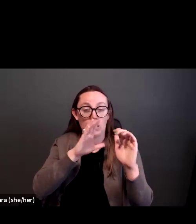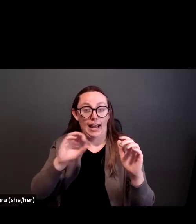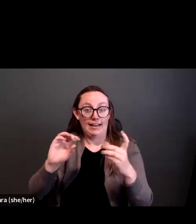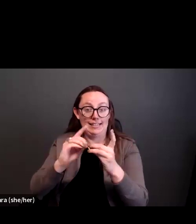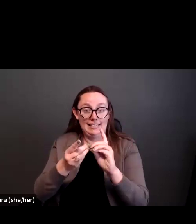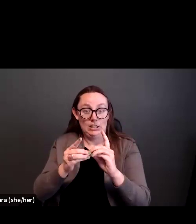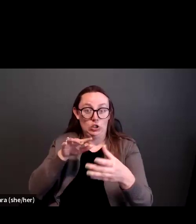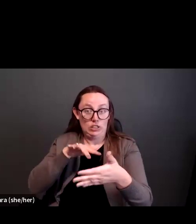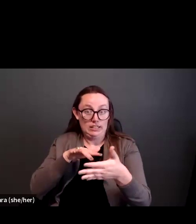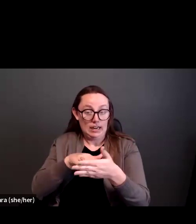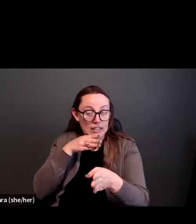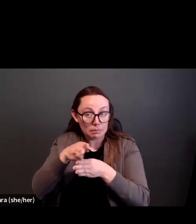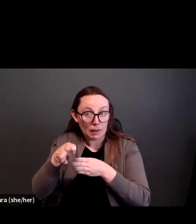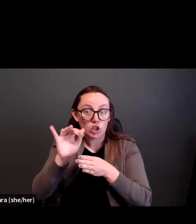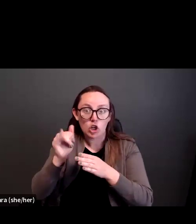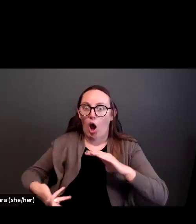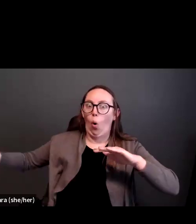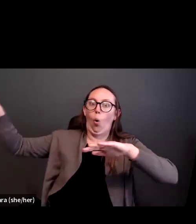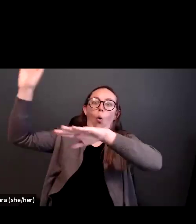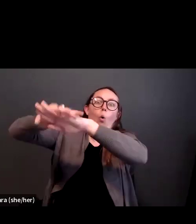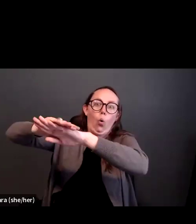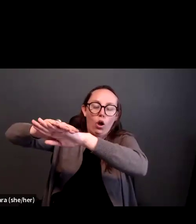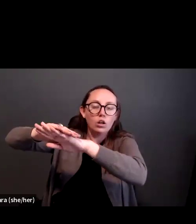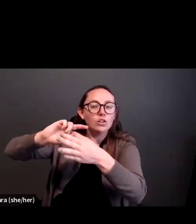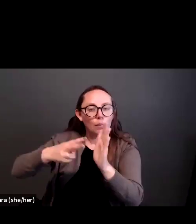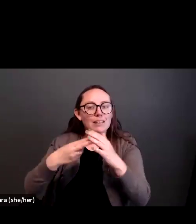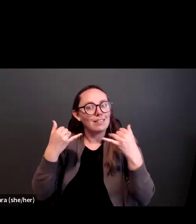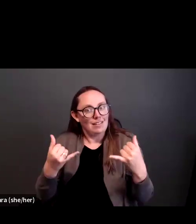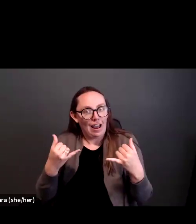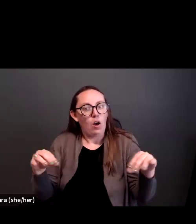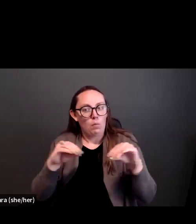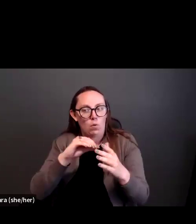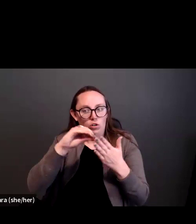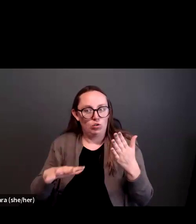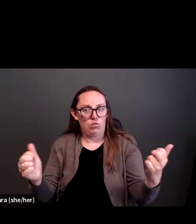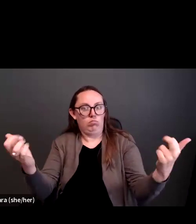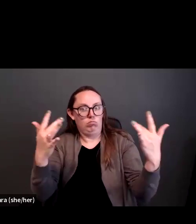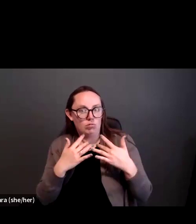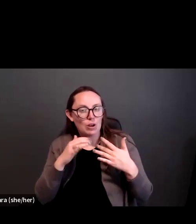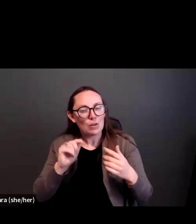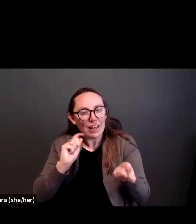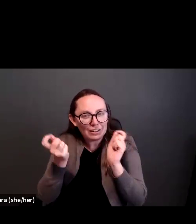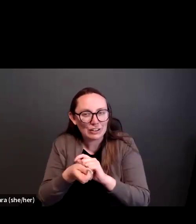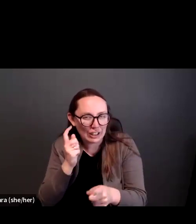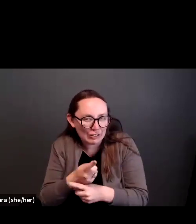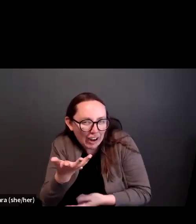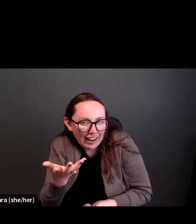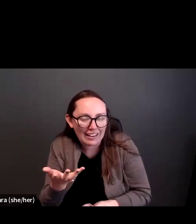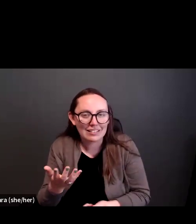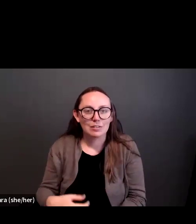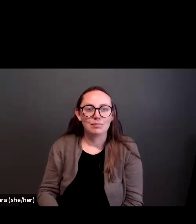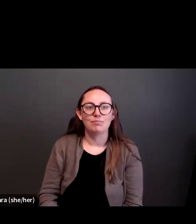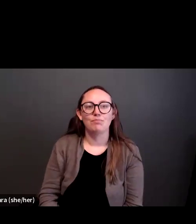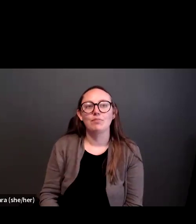lot more stuff coming out of that major too, so. We're at Yeah. time. Can I invite you to sum